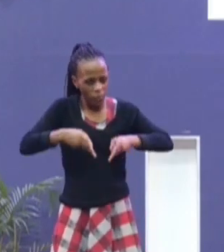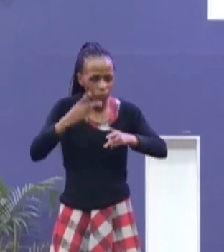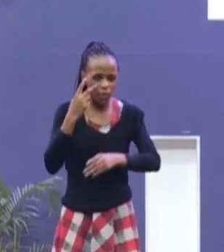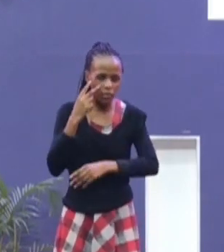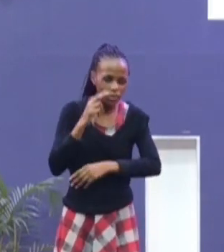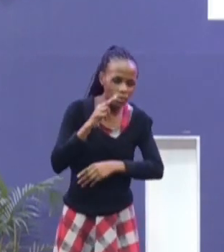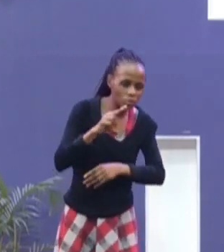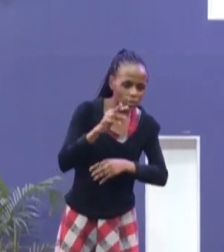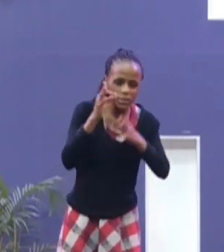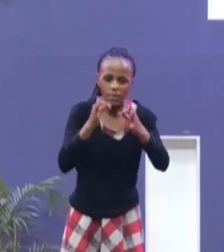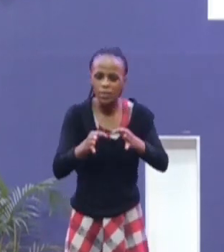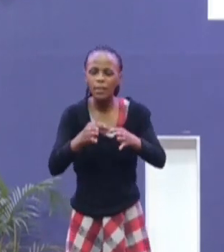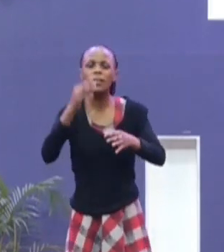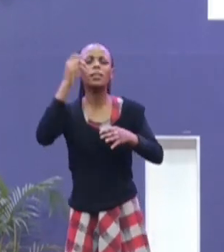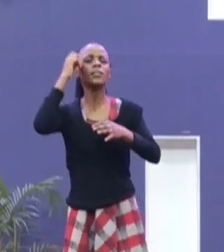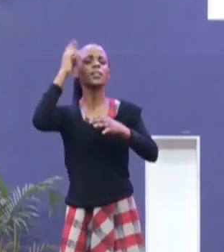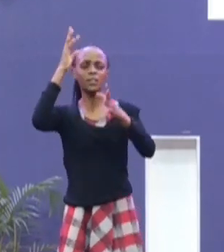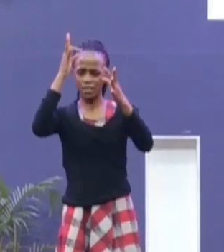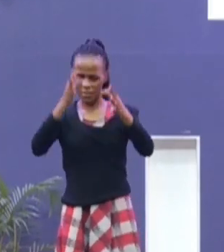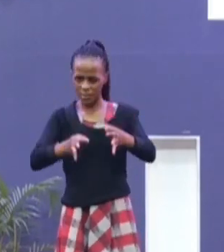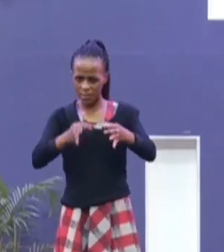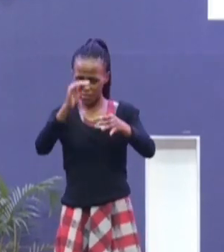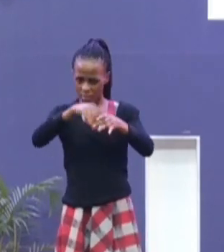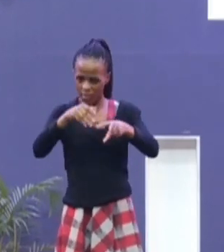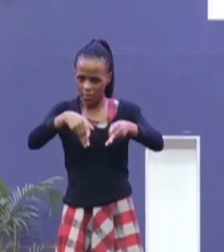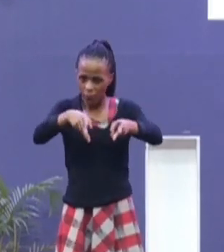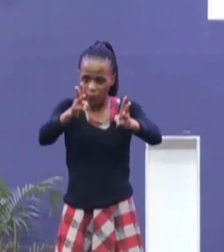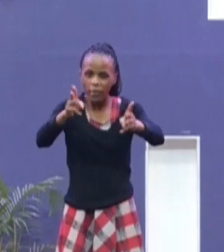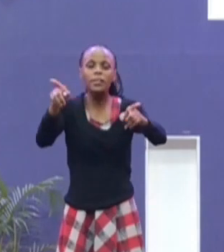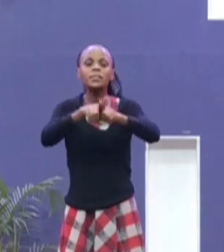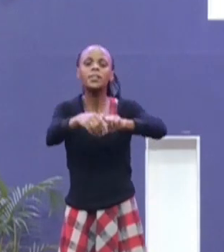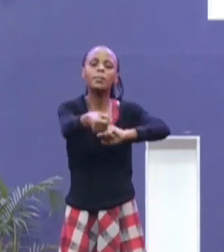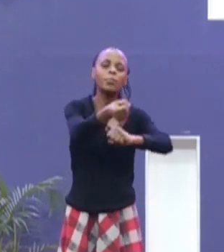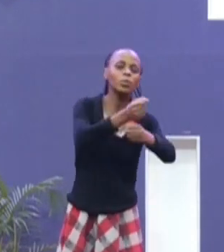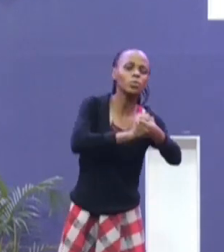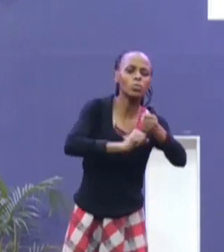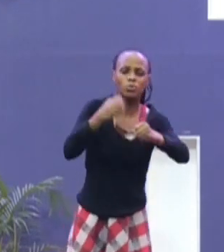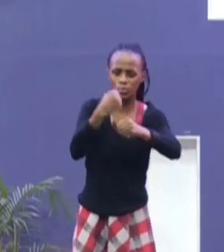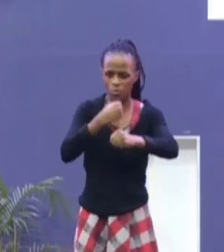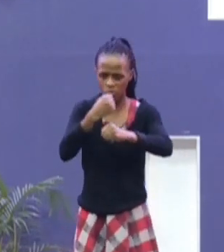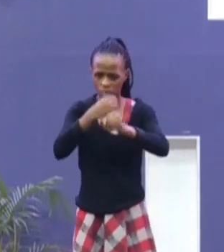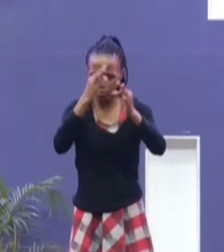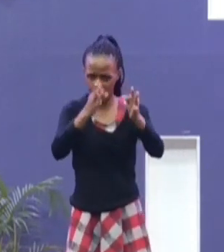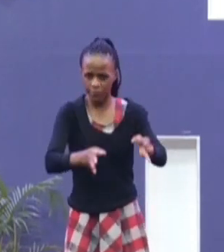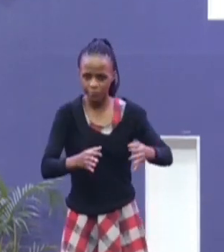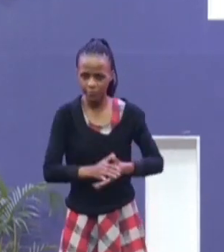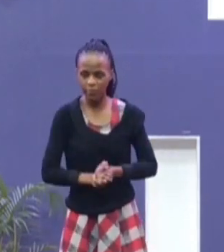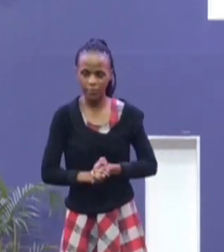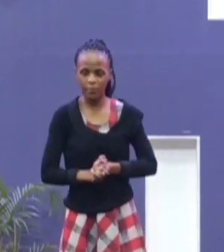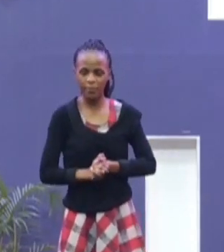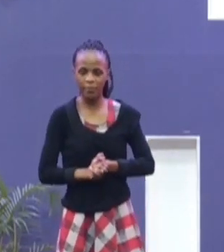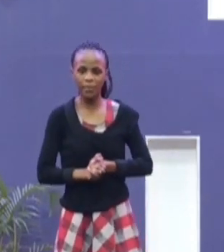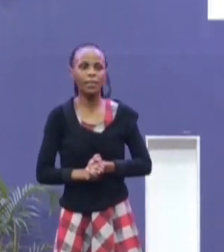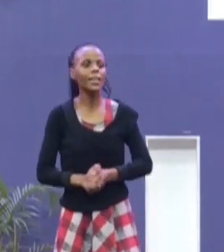you perceive things. Entegeera y'ebintu. The way you understand things. Enkola y'ebintu. The way you carry out everything. Era